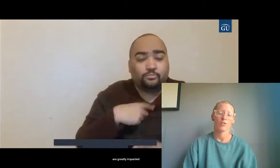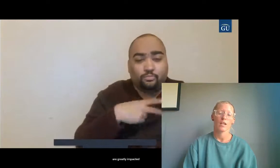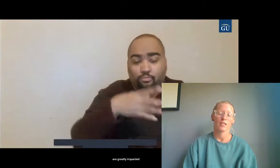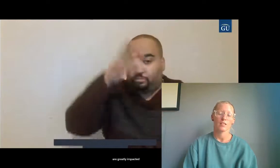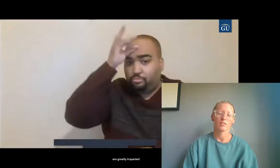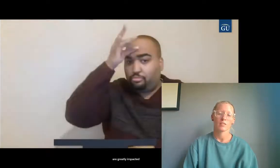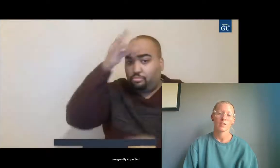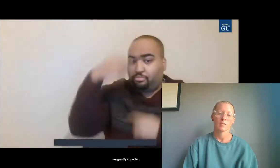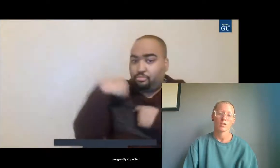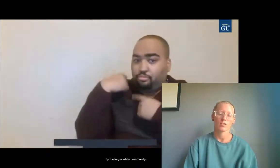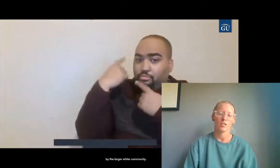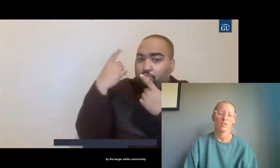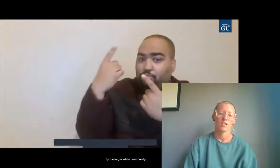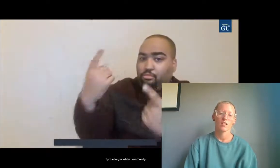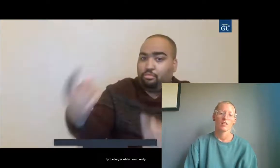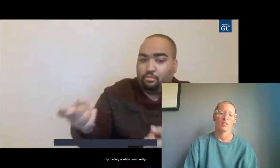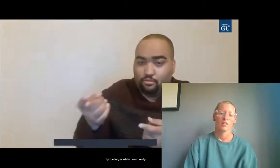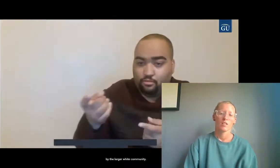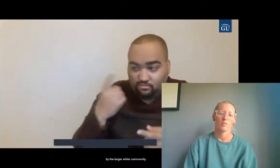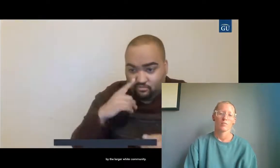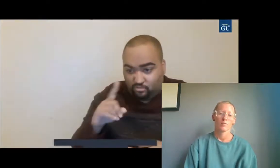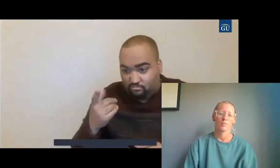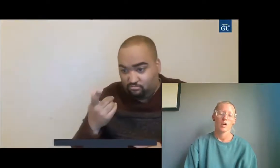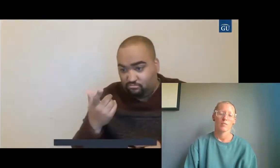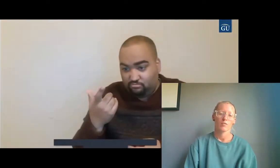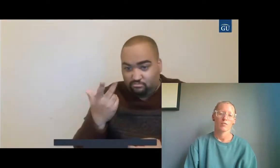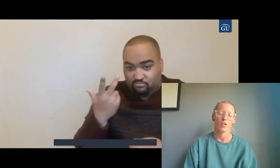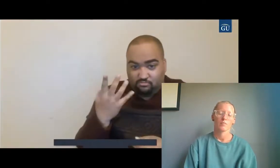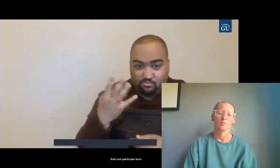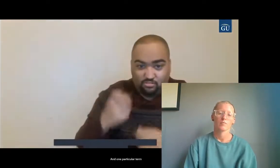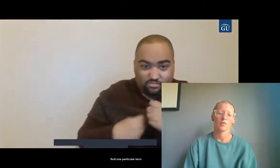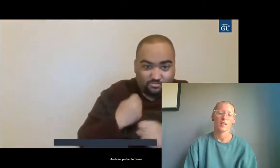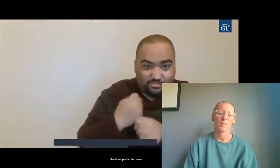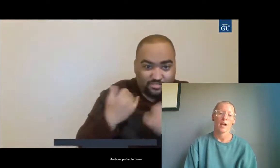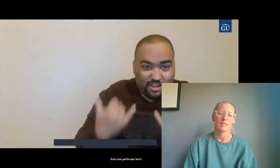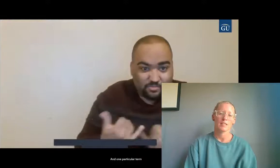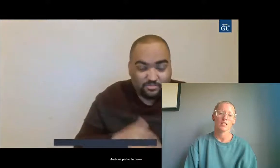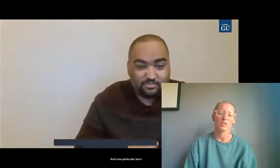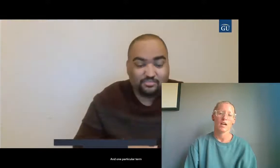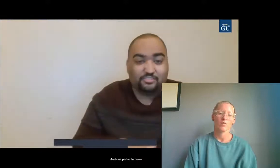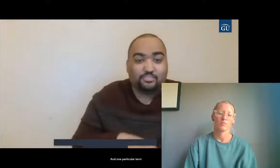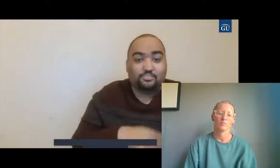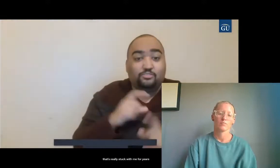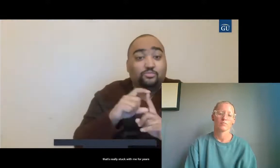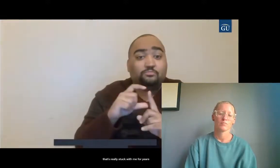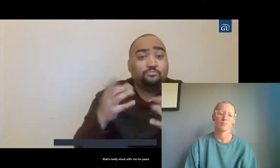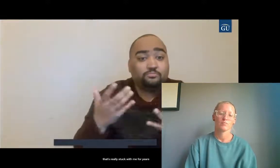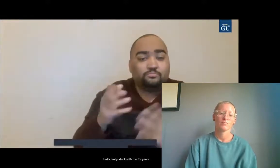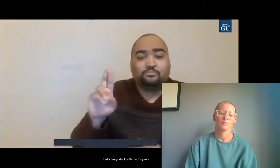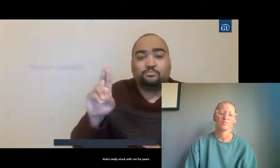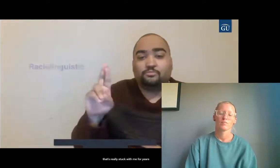quite a variety, especially coming from the past until now.